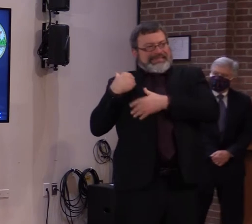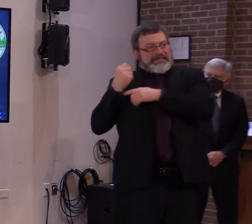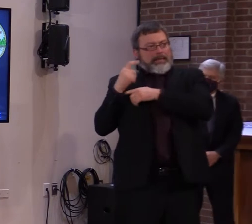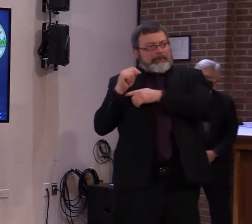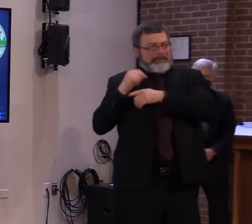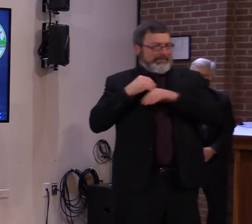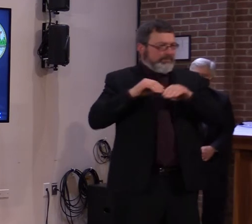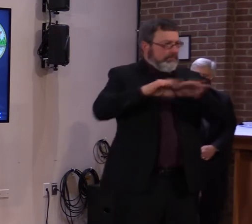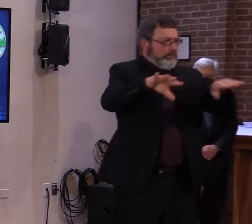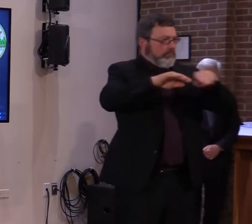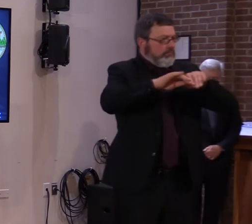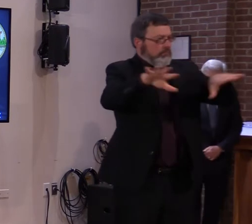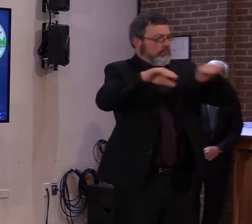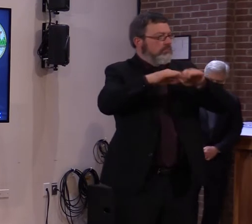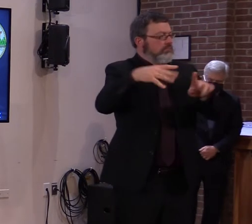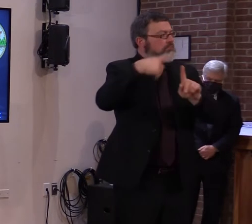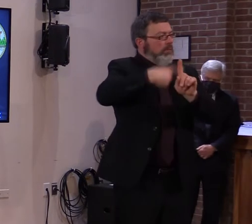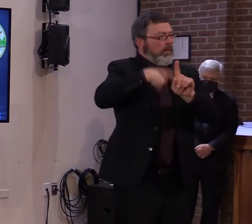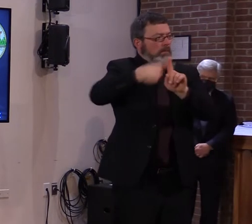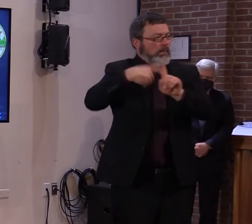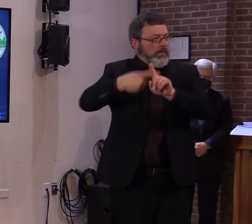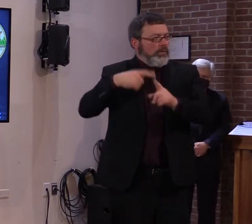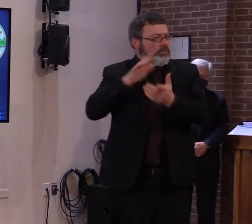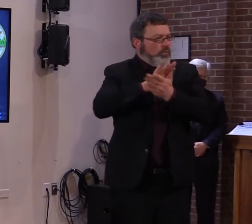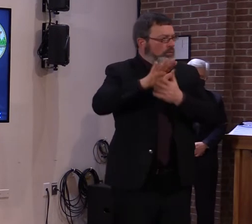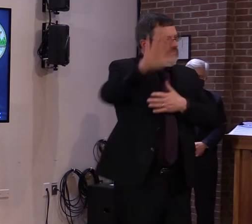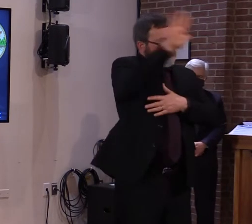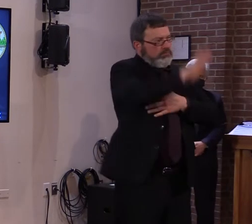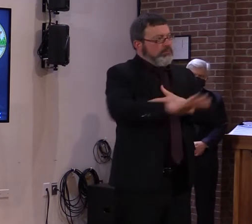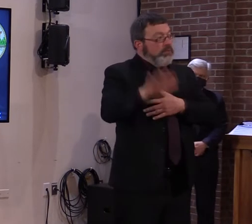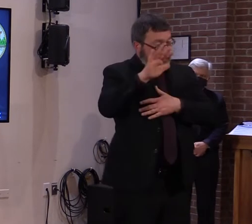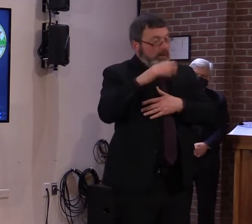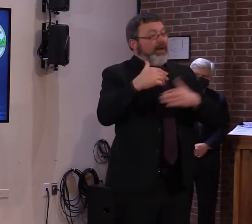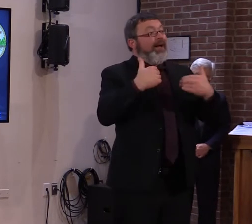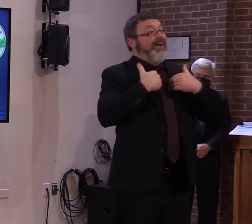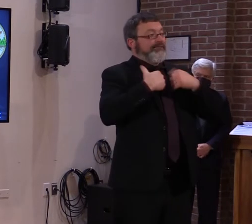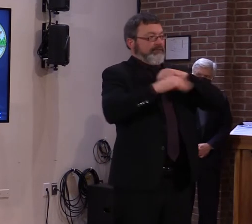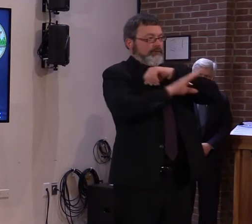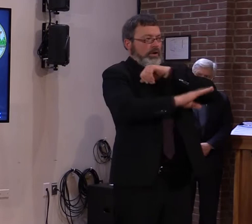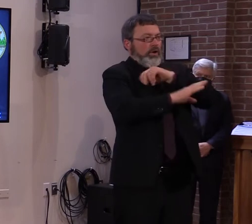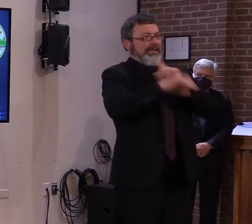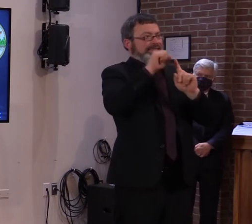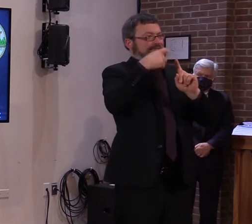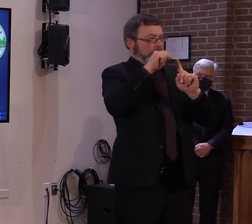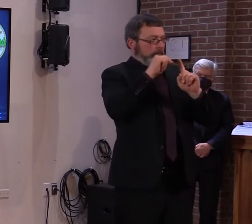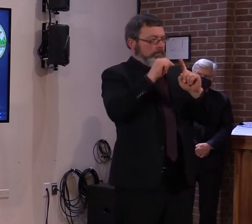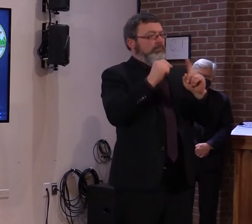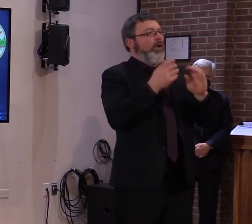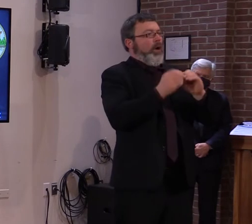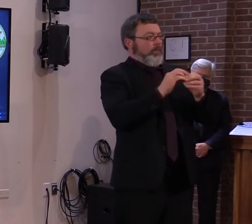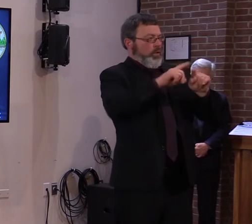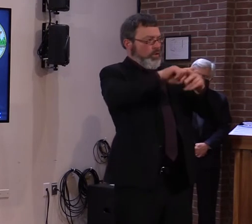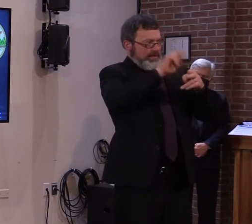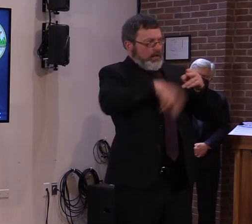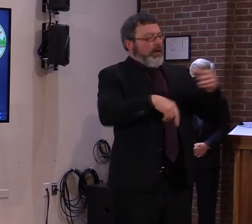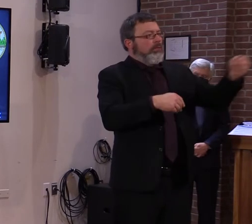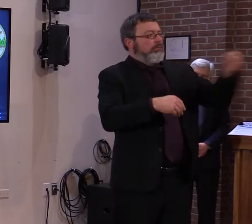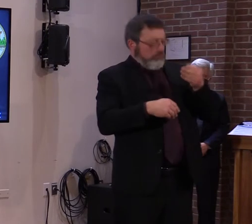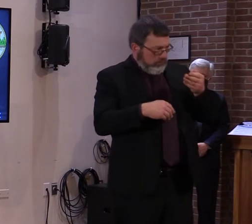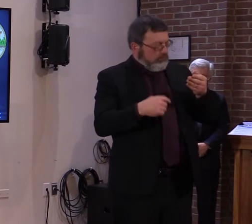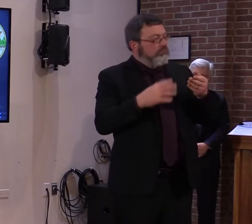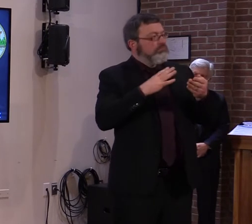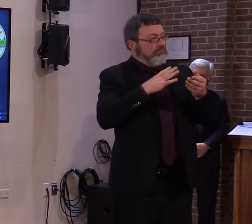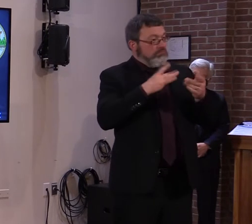So the results from September represented where schools were as a result of reopening. By the end of October, which